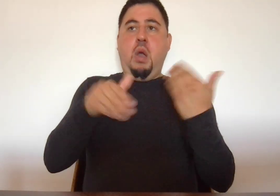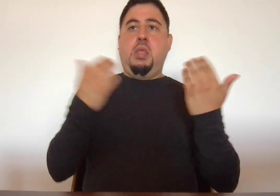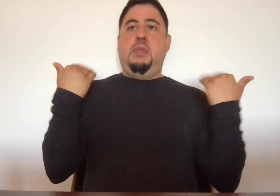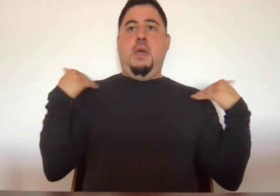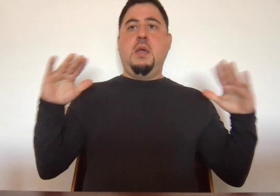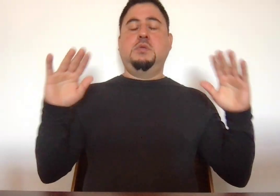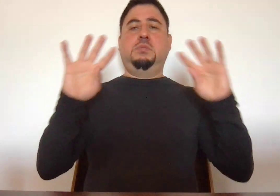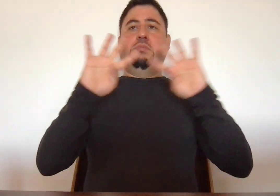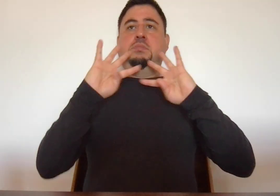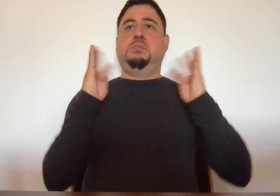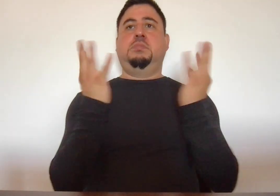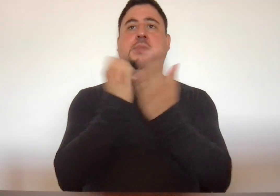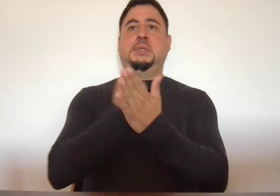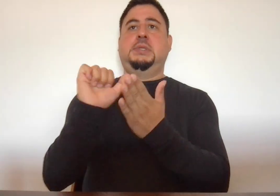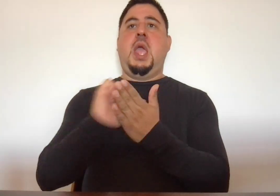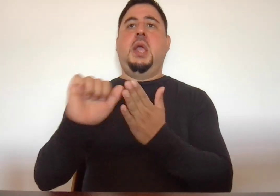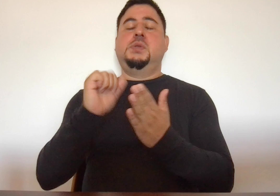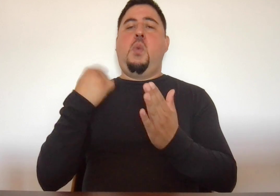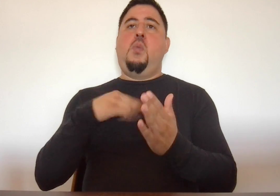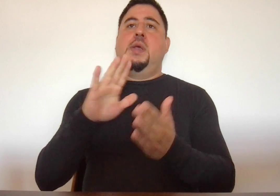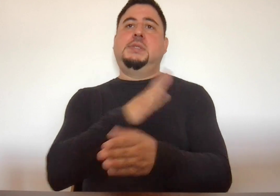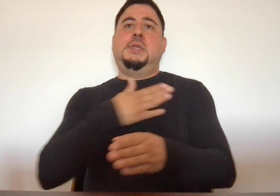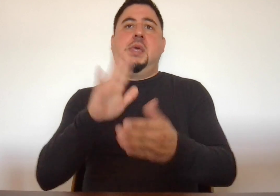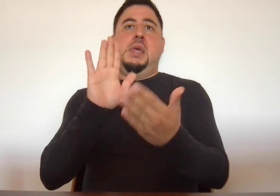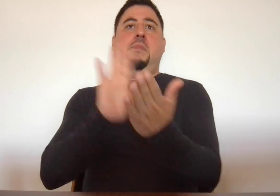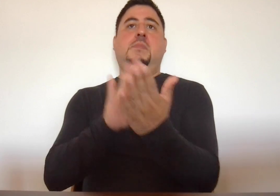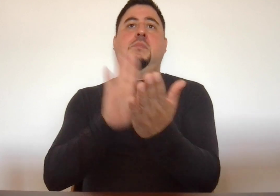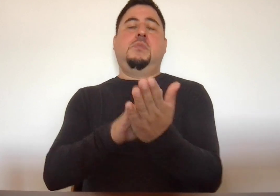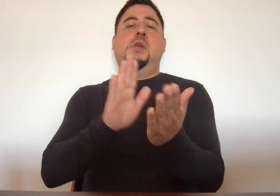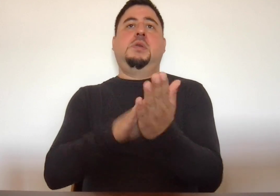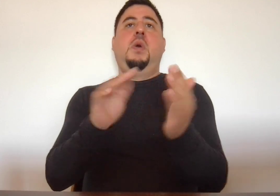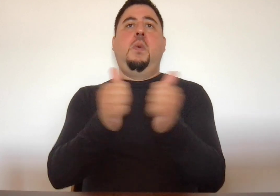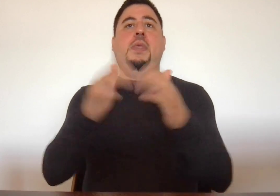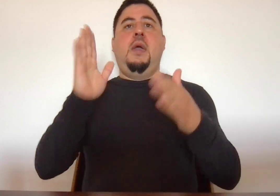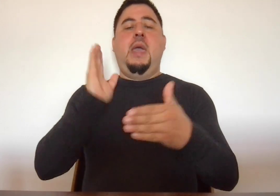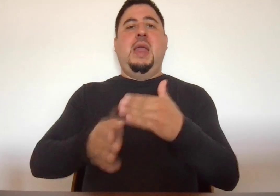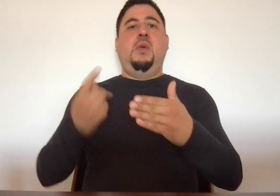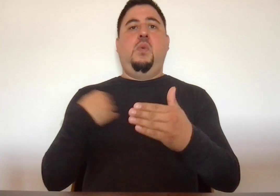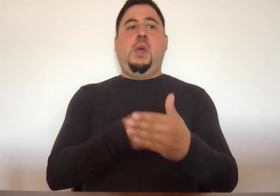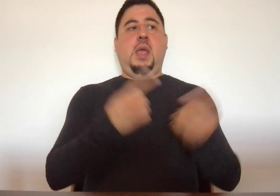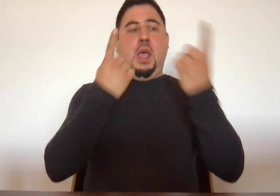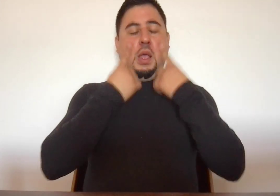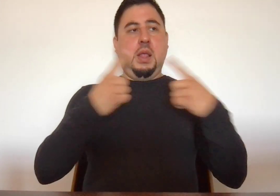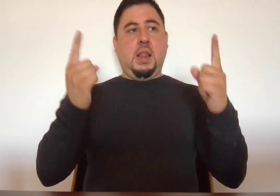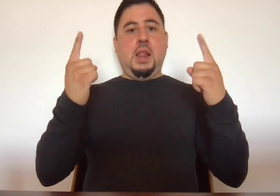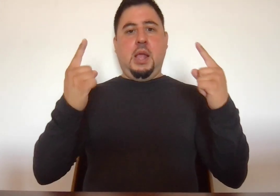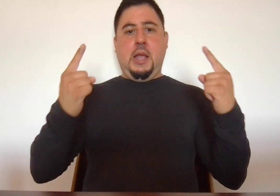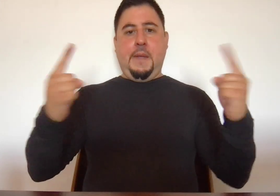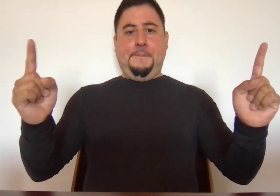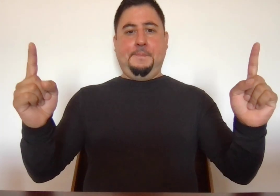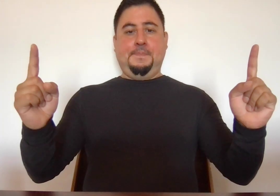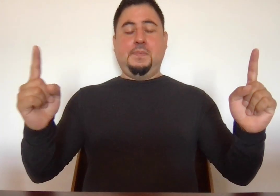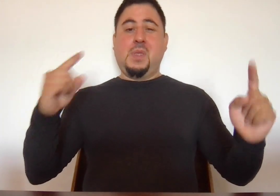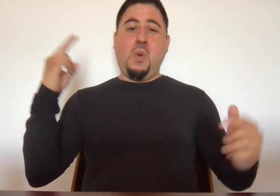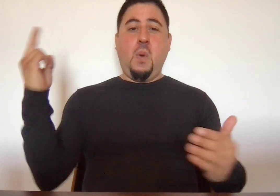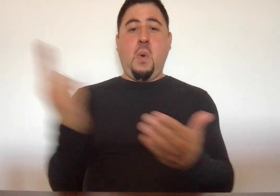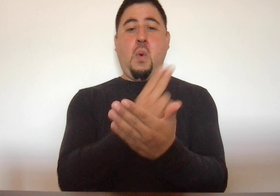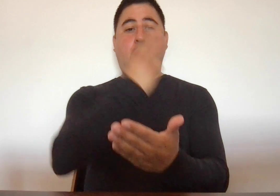we sing the hymn of your praise, and without end we acclaim. Holy, holy,